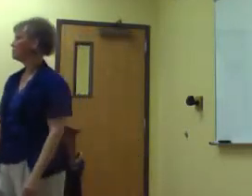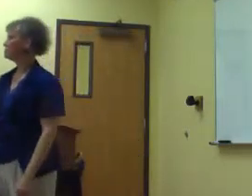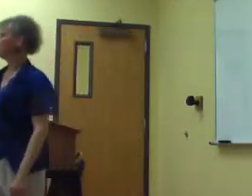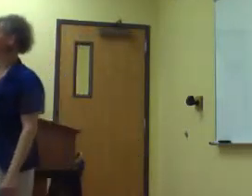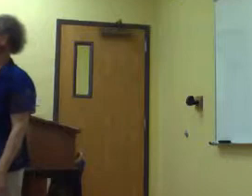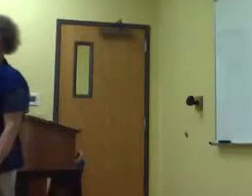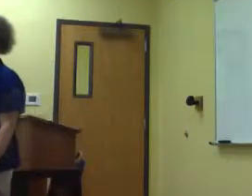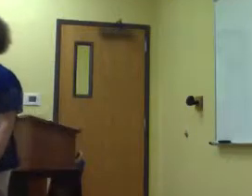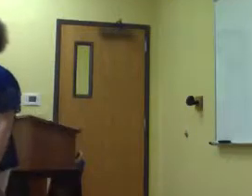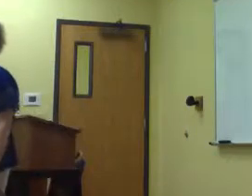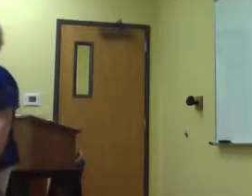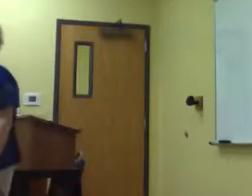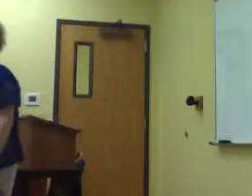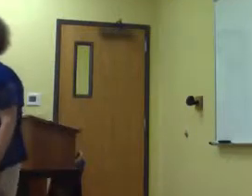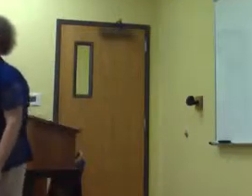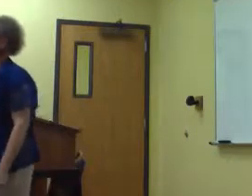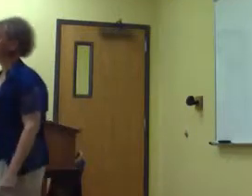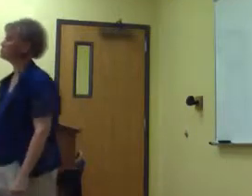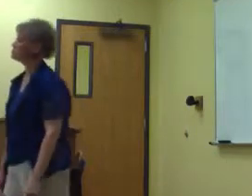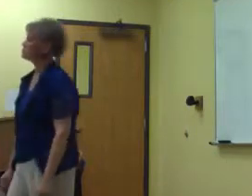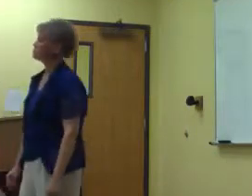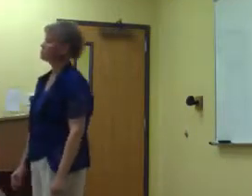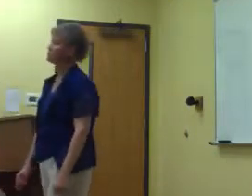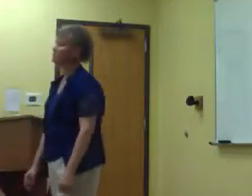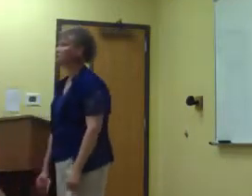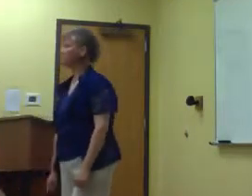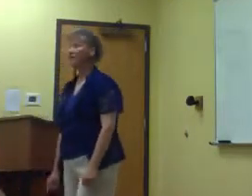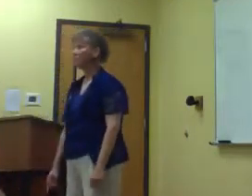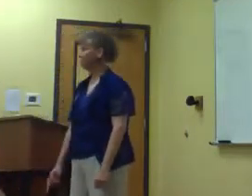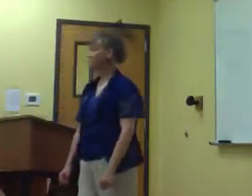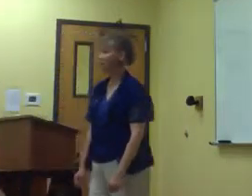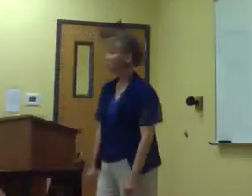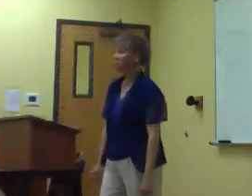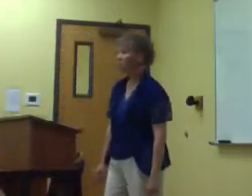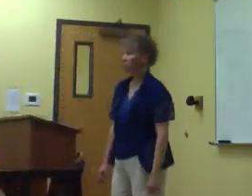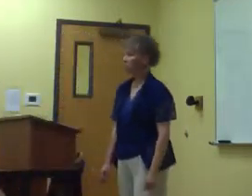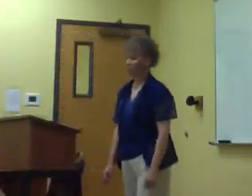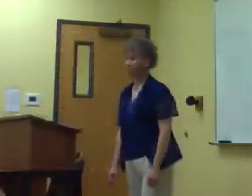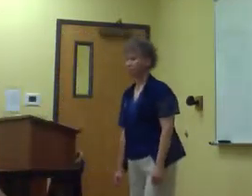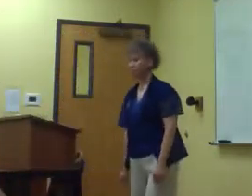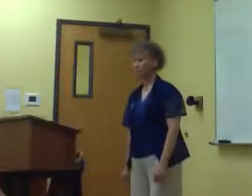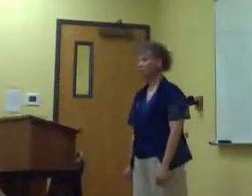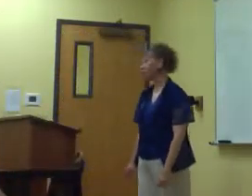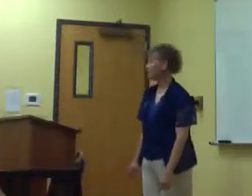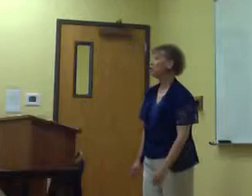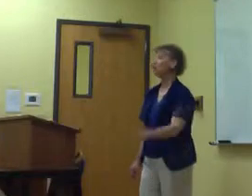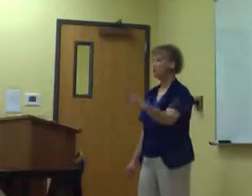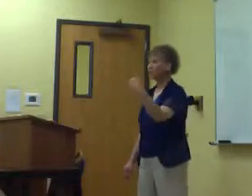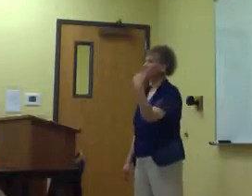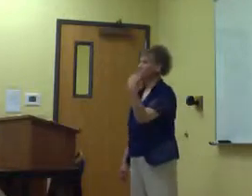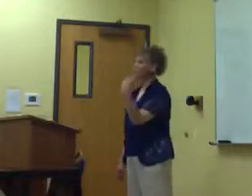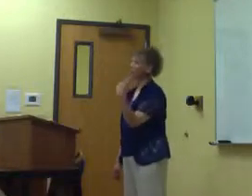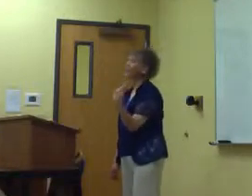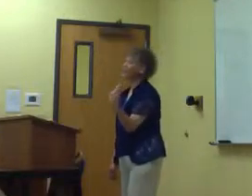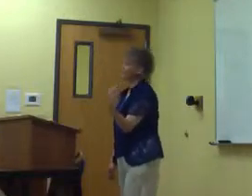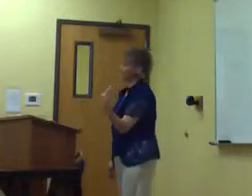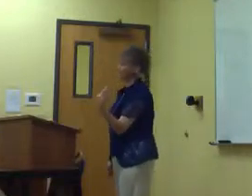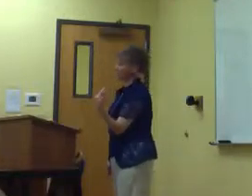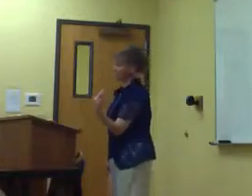twist? No. Can I do this? This is so much easier. Yeah. Okay. Okay. Okay. You've got to be able to recognize,